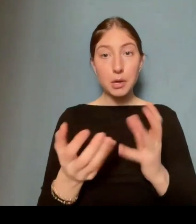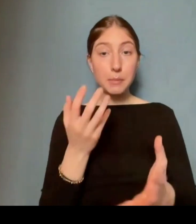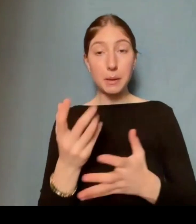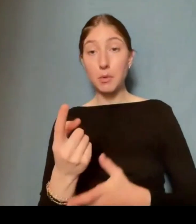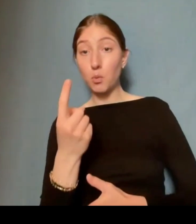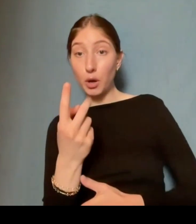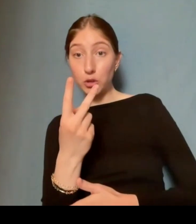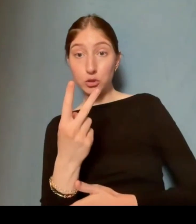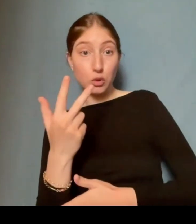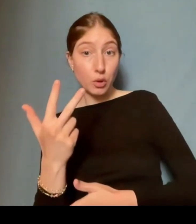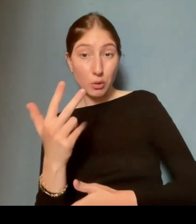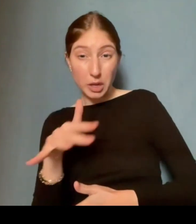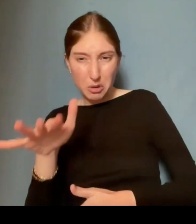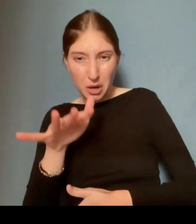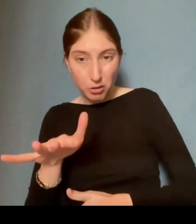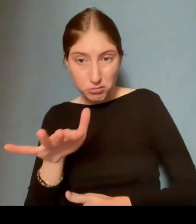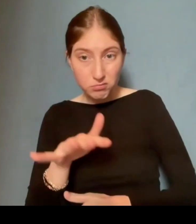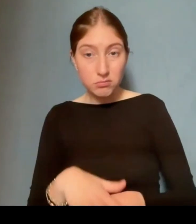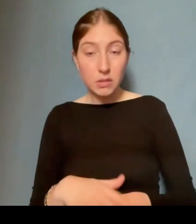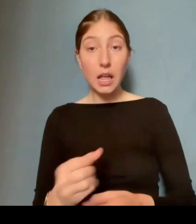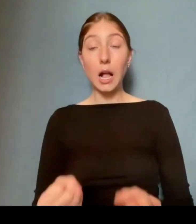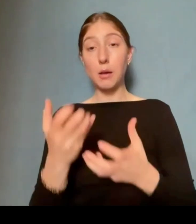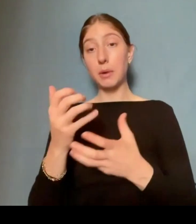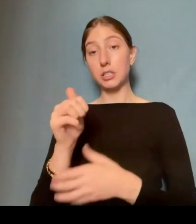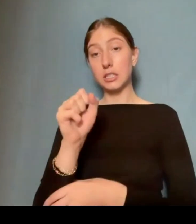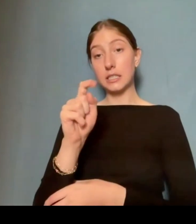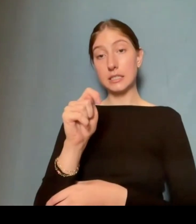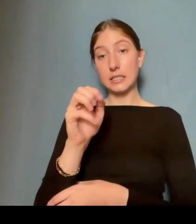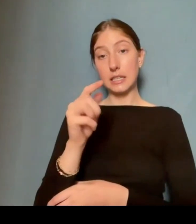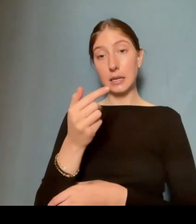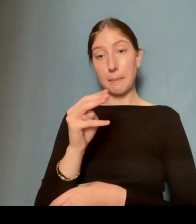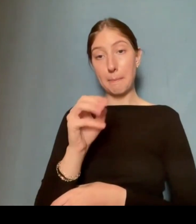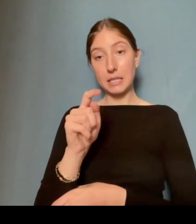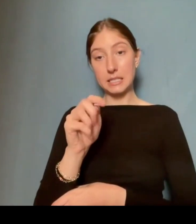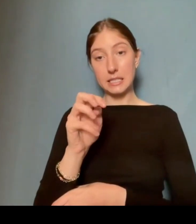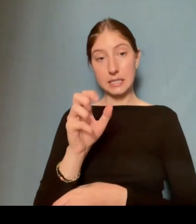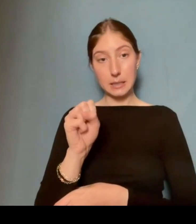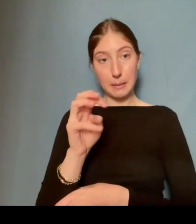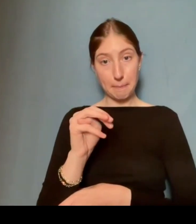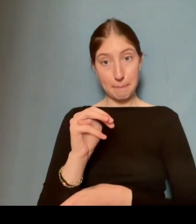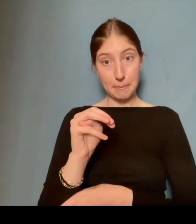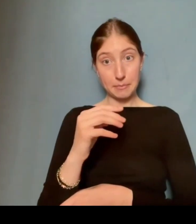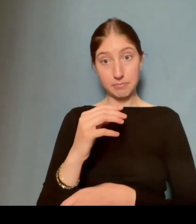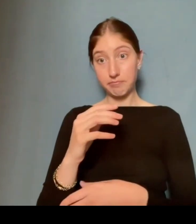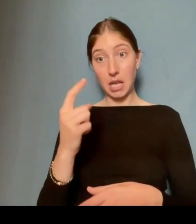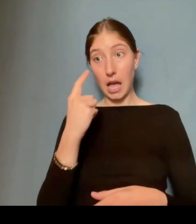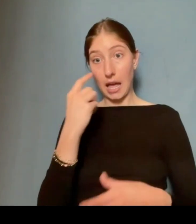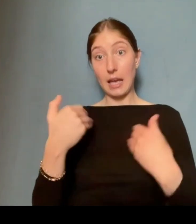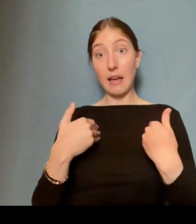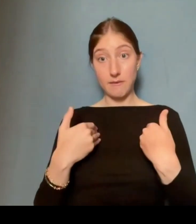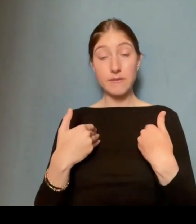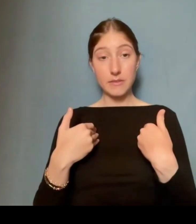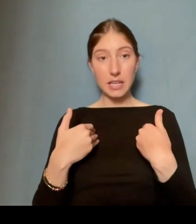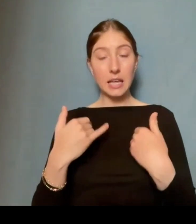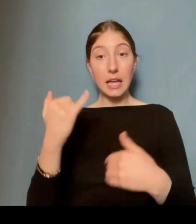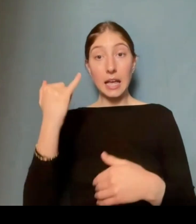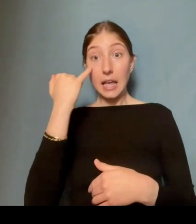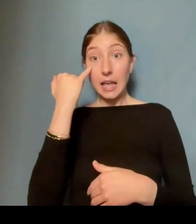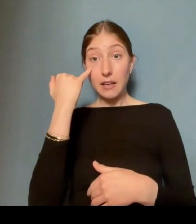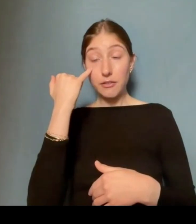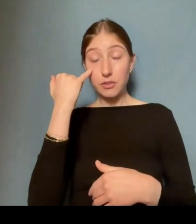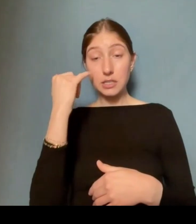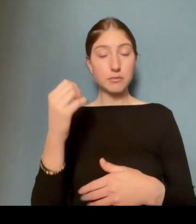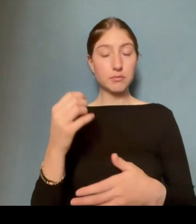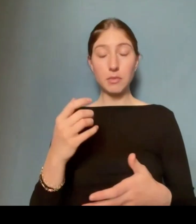astigmatism your eye has in total. Right. But because we're going to be removing your natural lens, your cloudy lens, any